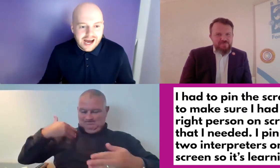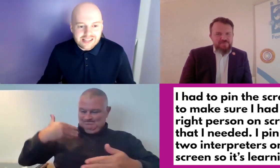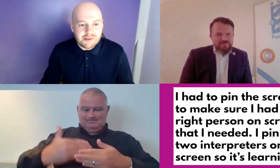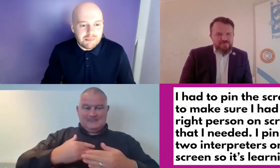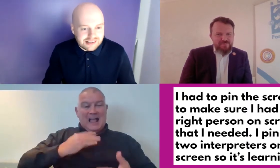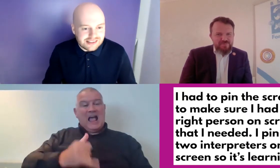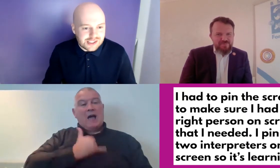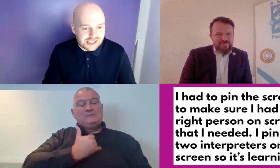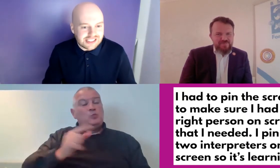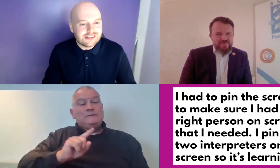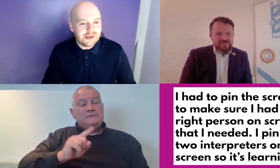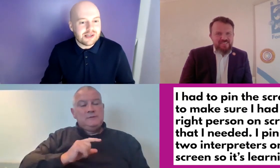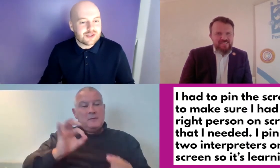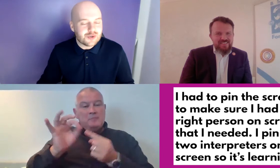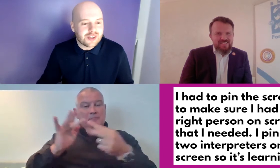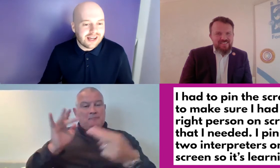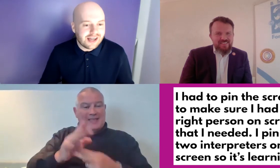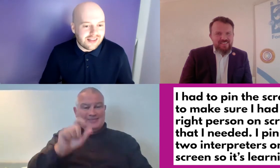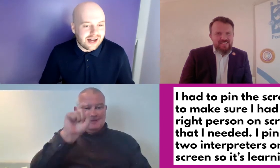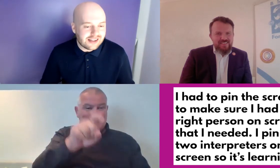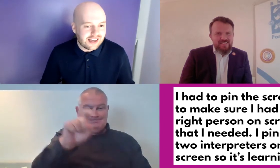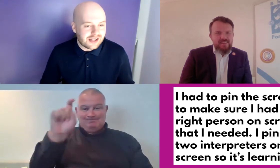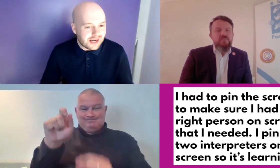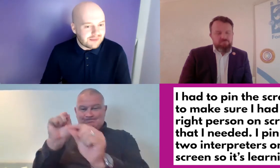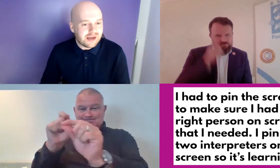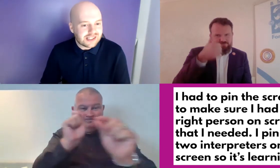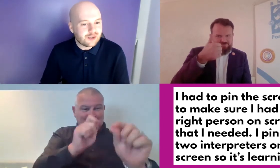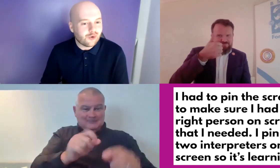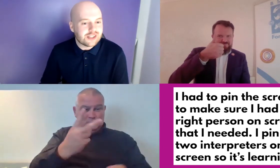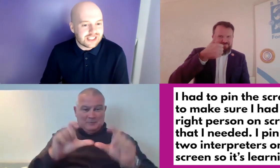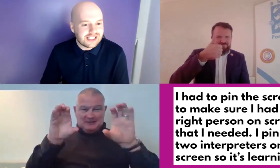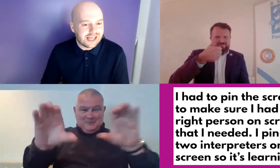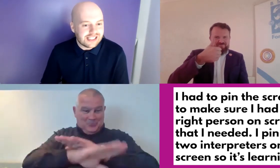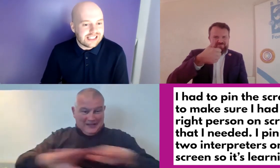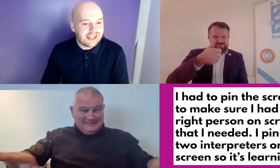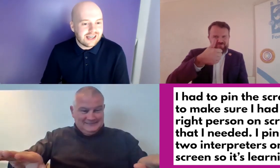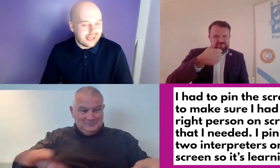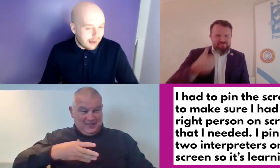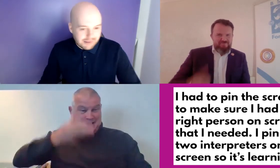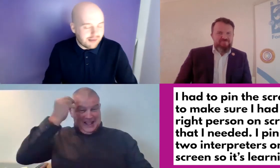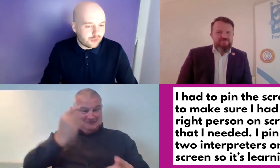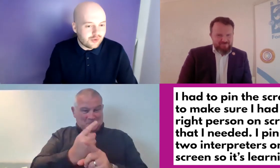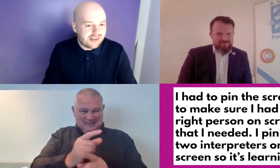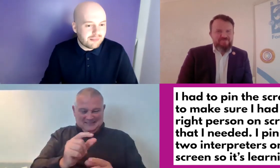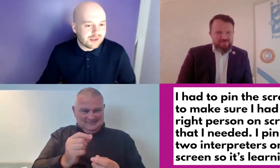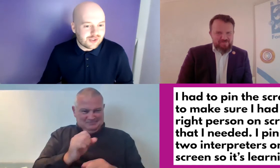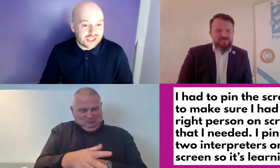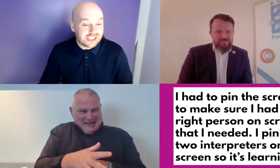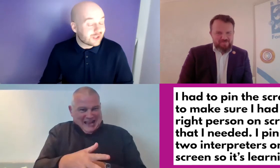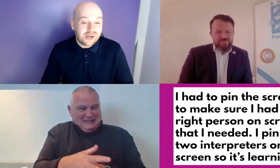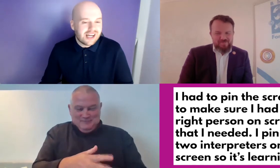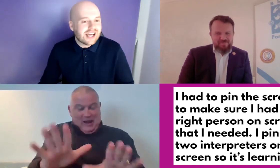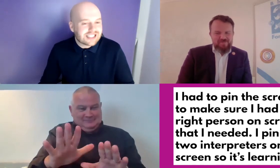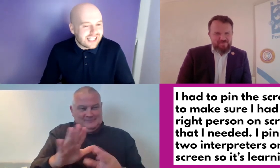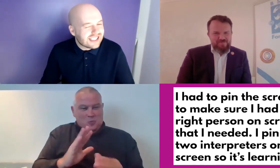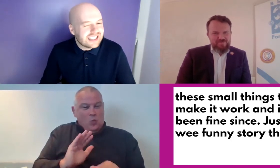I had to pin the screen to make sure that I had the right person on the screen that I needed. I pinned my two interpreters on the screen.